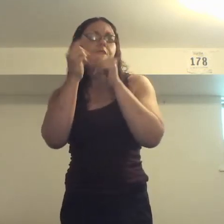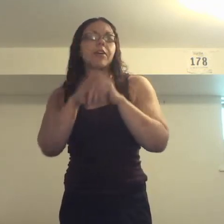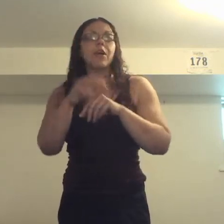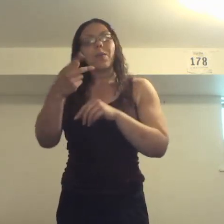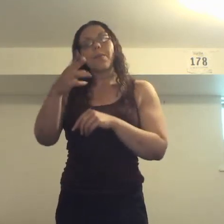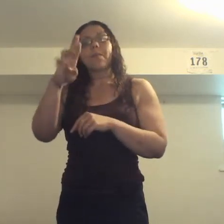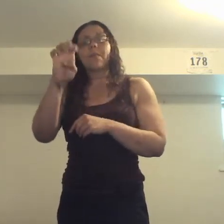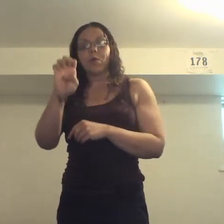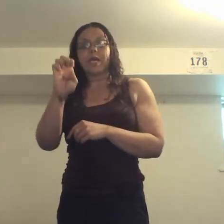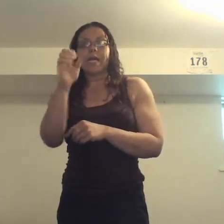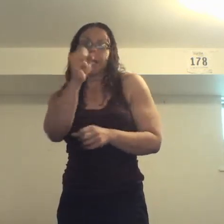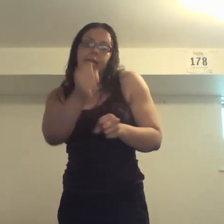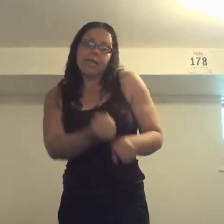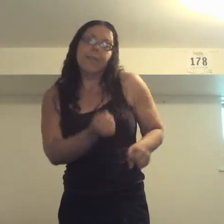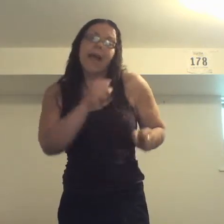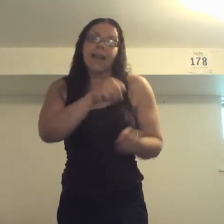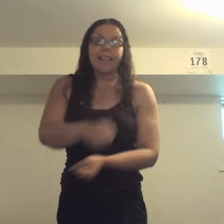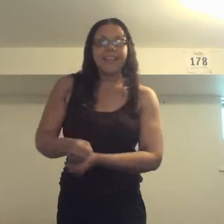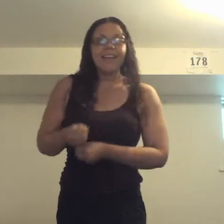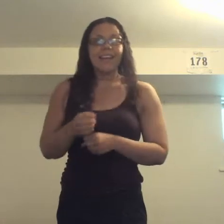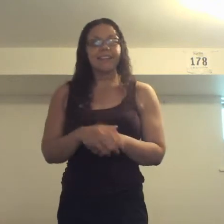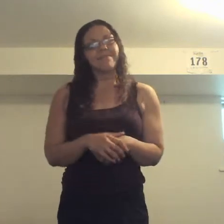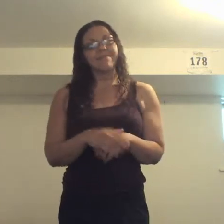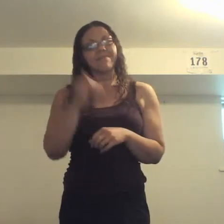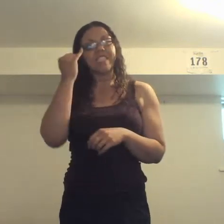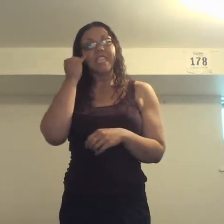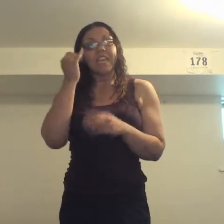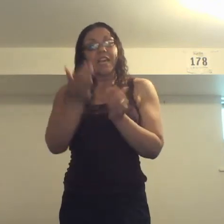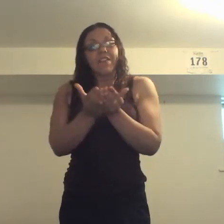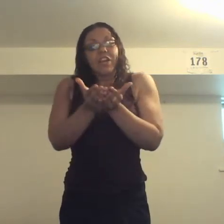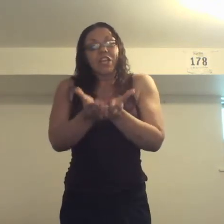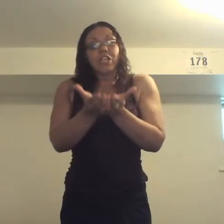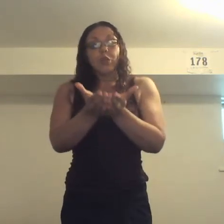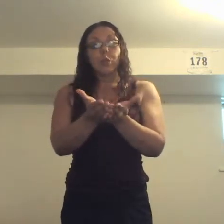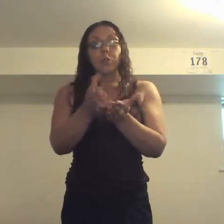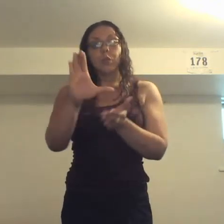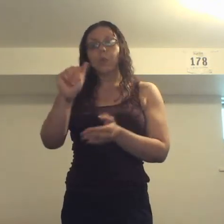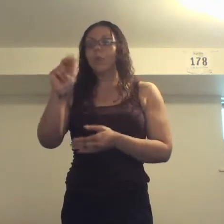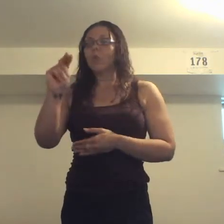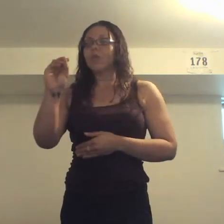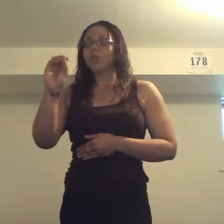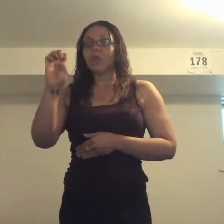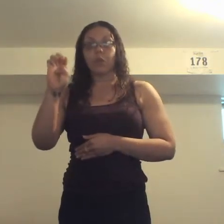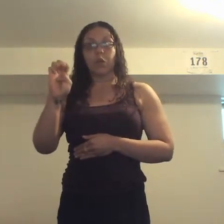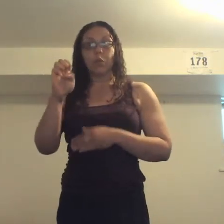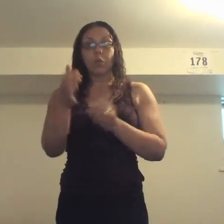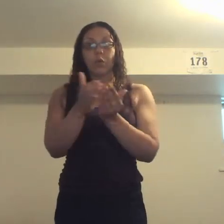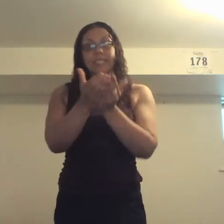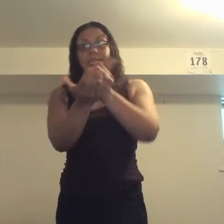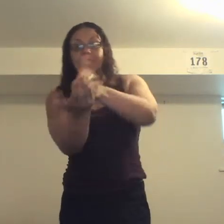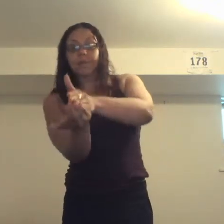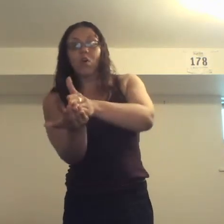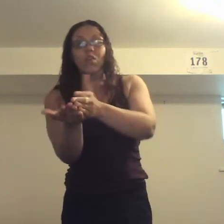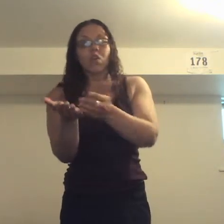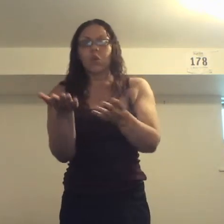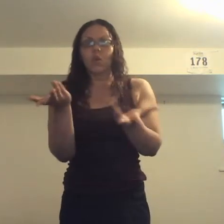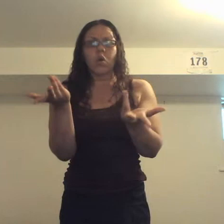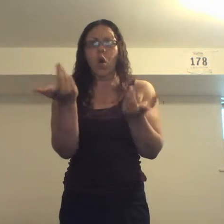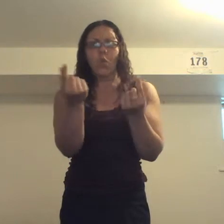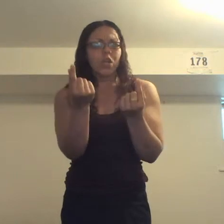like if a canoe was to tip over, how you get back in the canoe. And another thing that a lot of